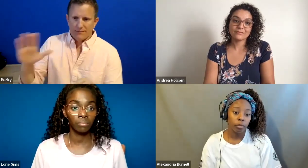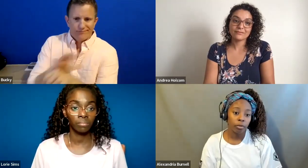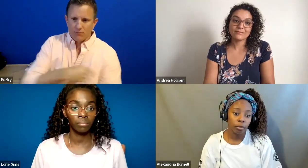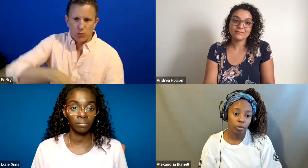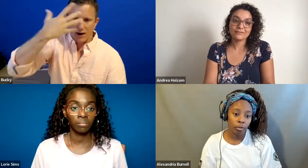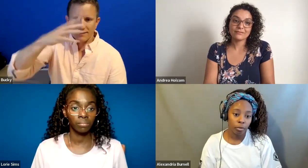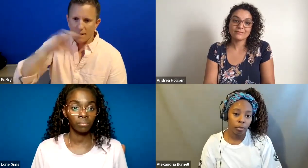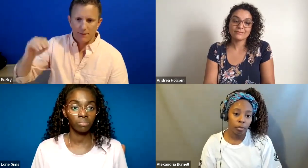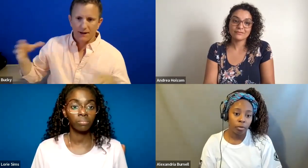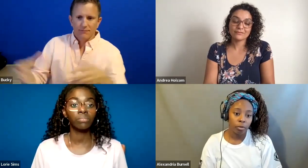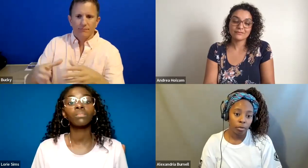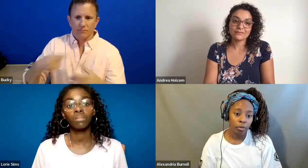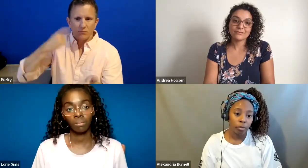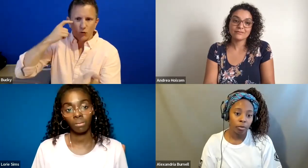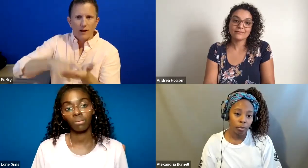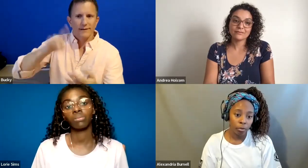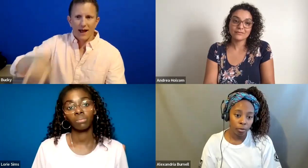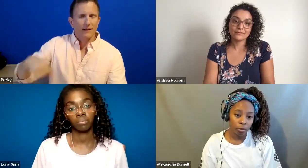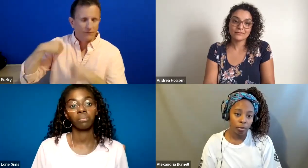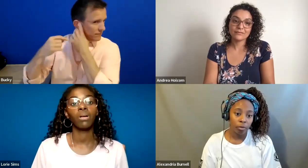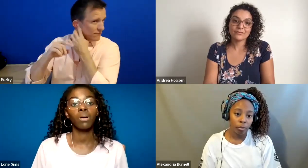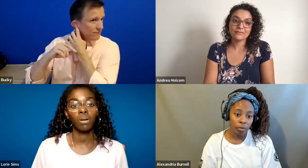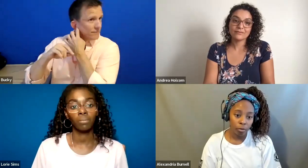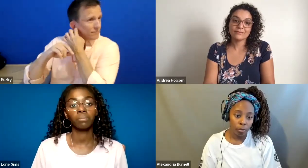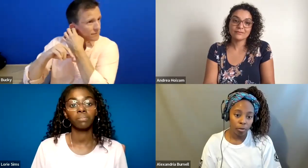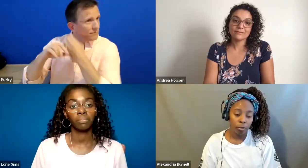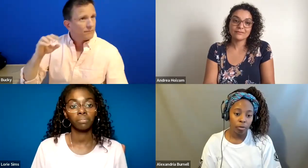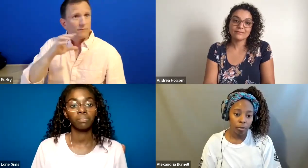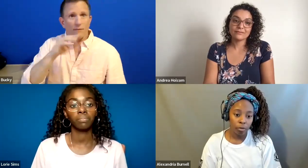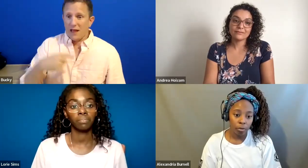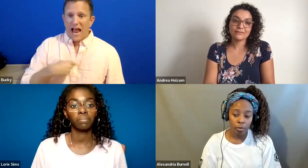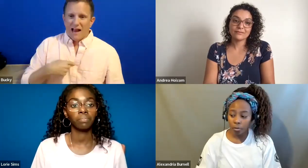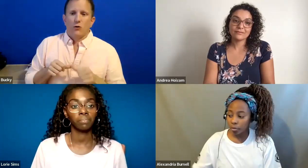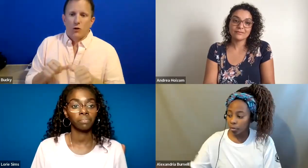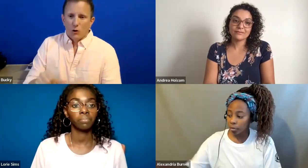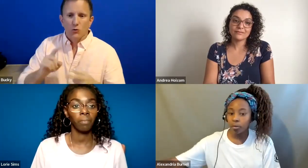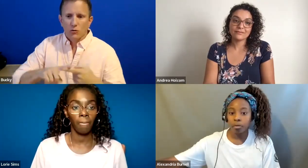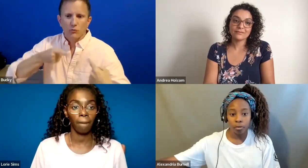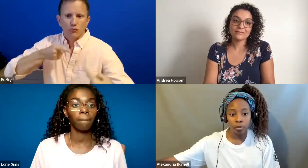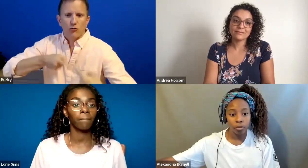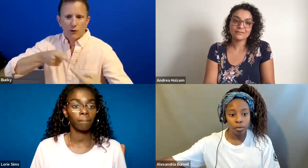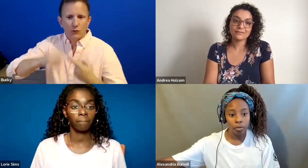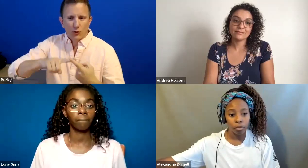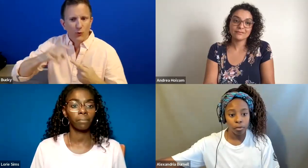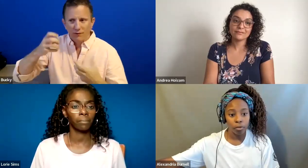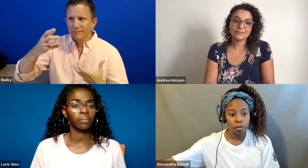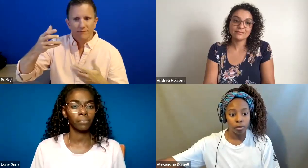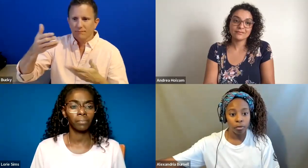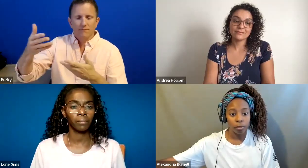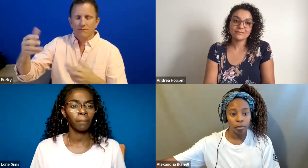right now, as far as my company, we are all white, and I absolutely recognize that. And